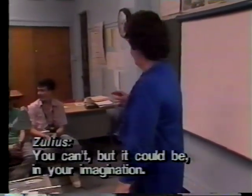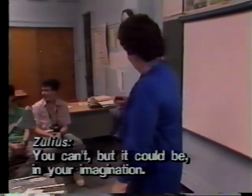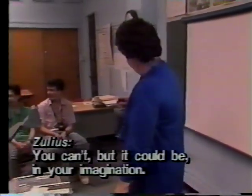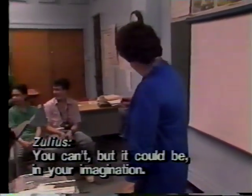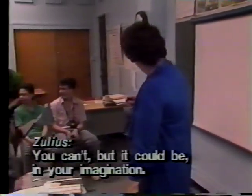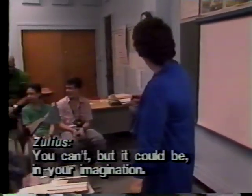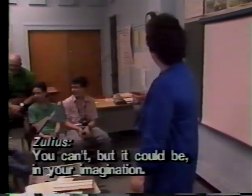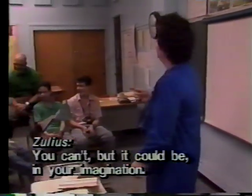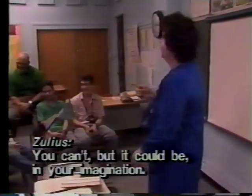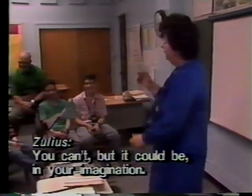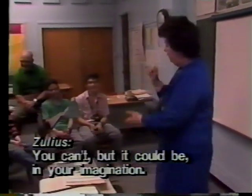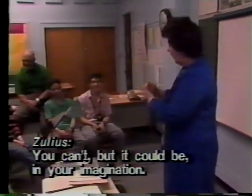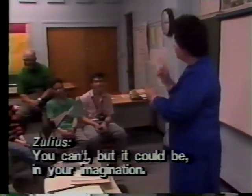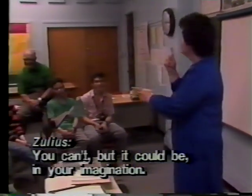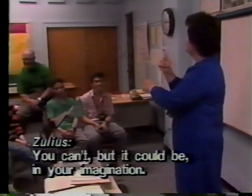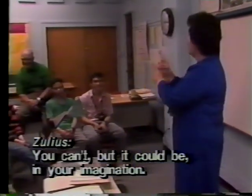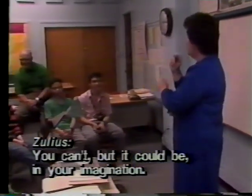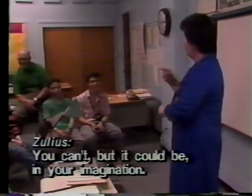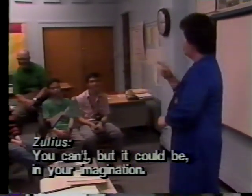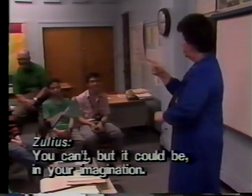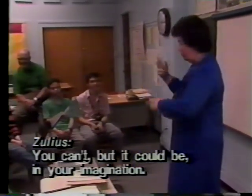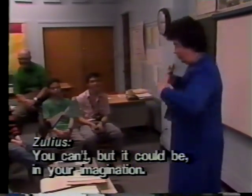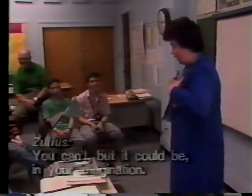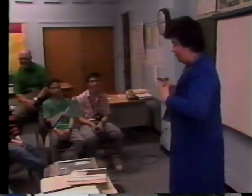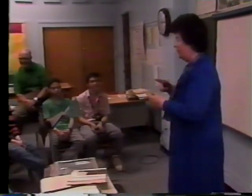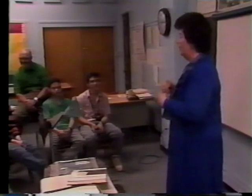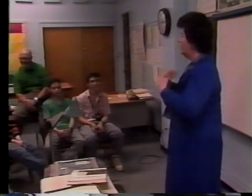an imagination. That's right. You have